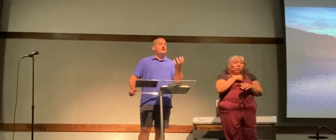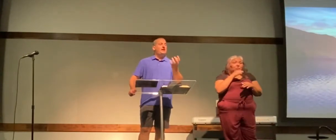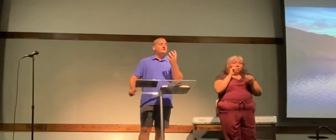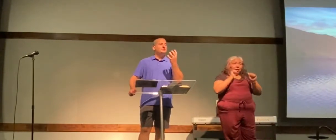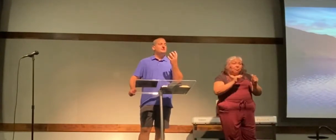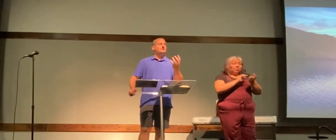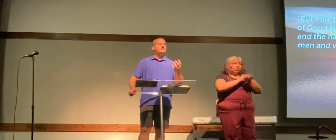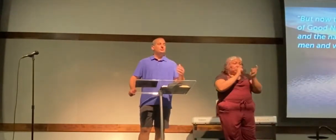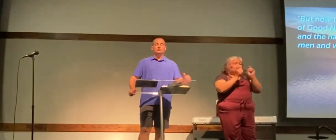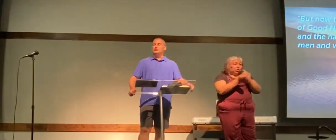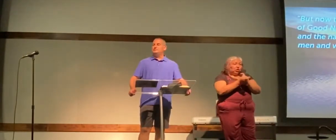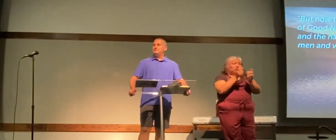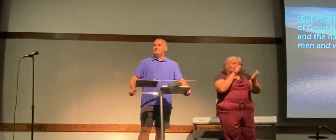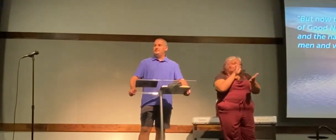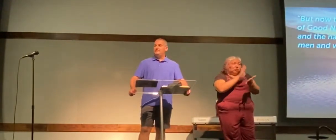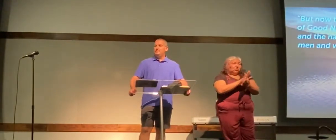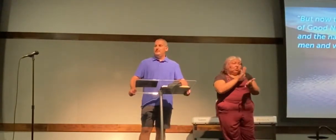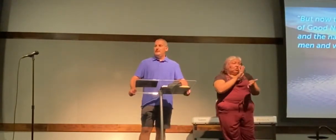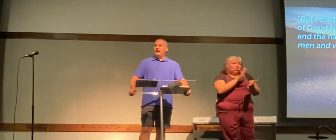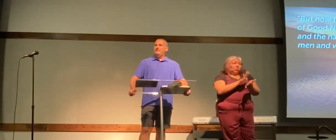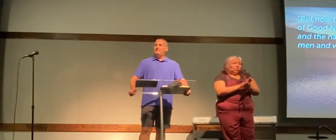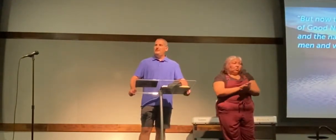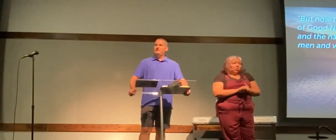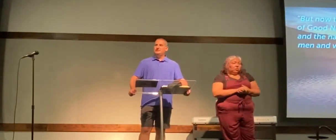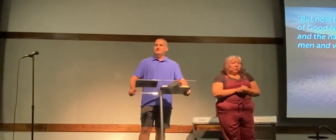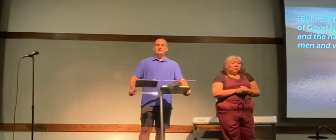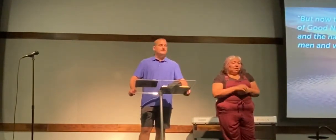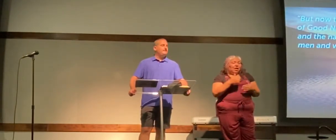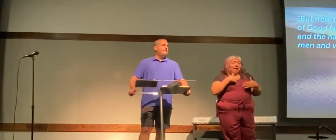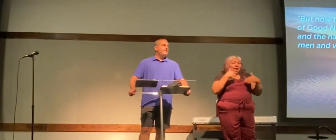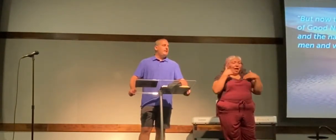able to change their schools.